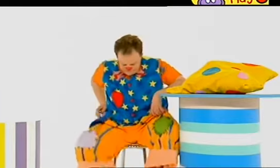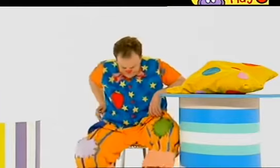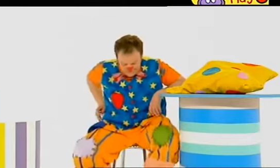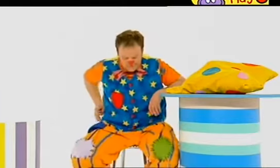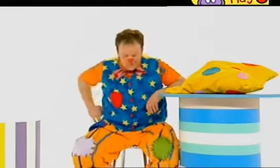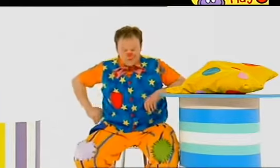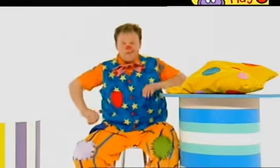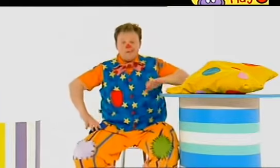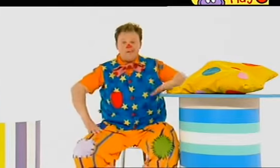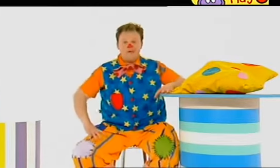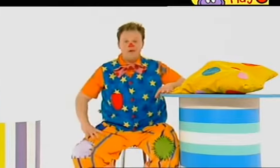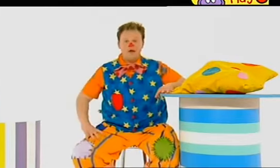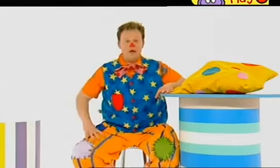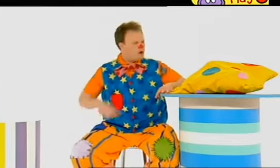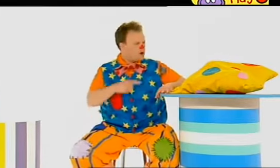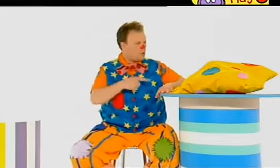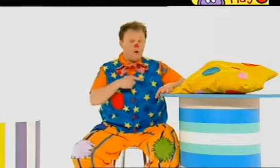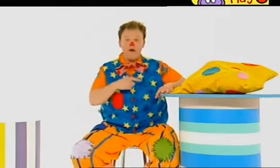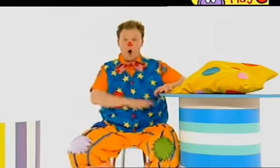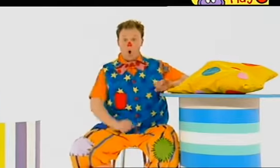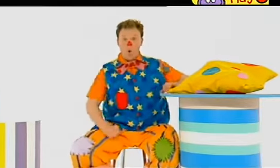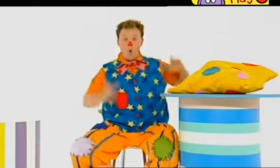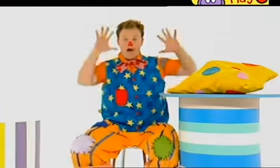Look in the bag, Mr. Tumble. Oh.